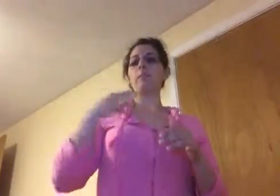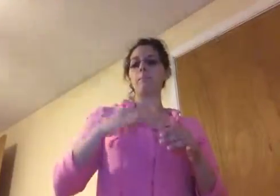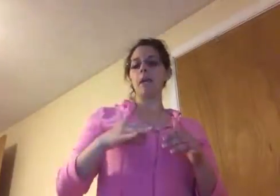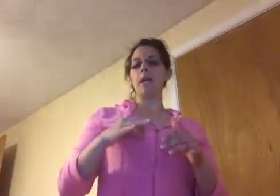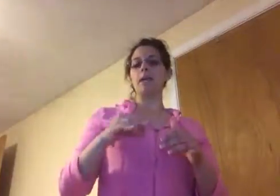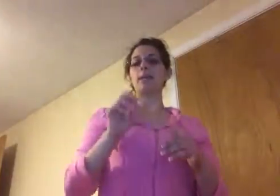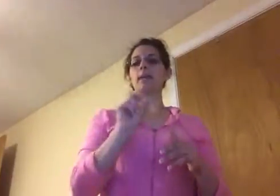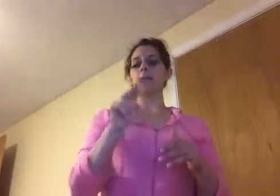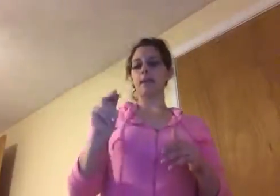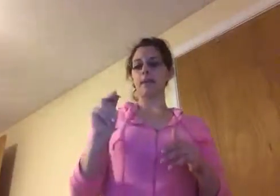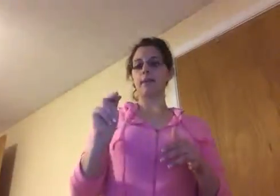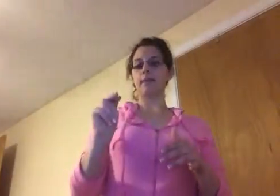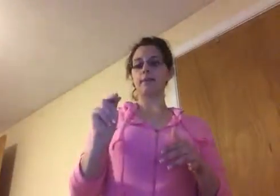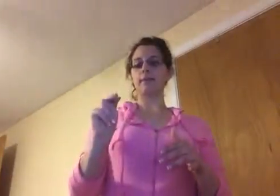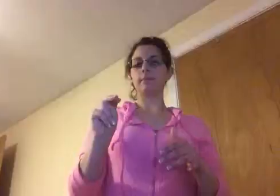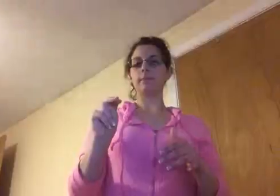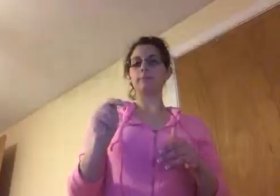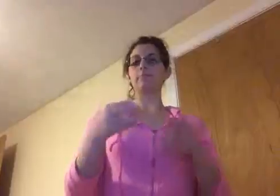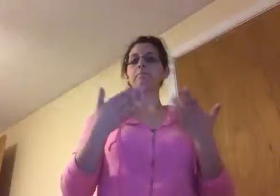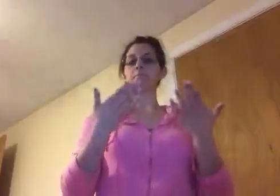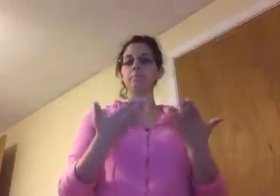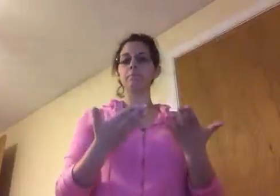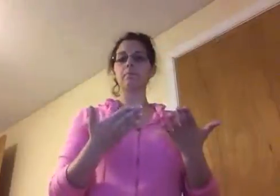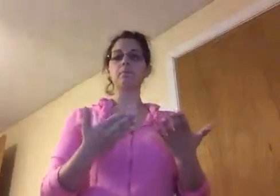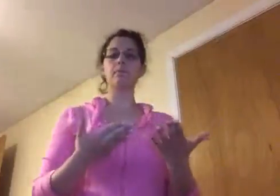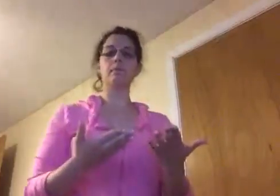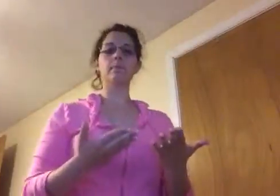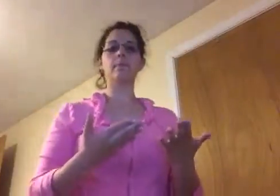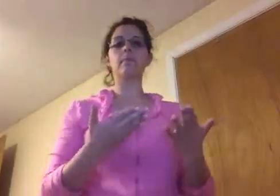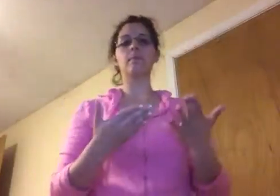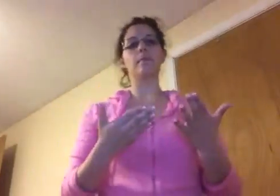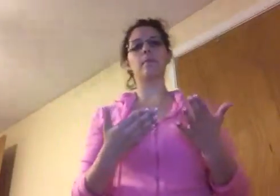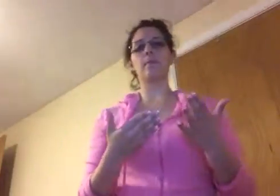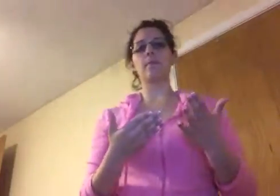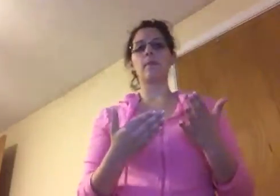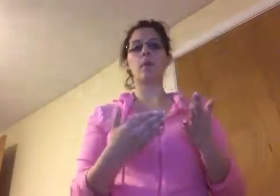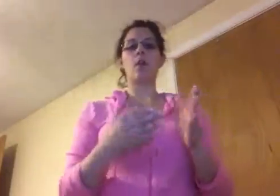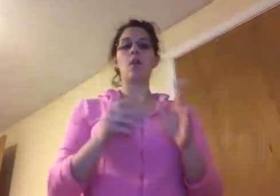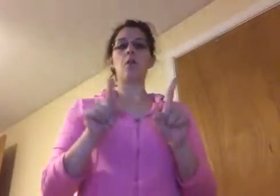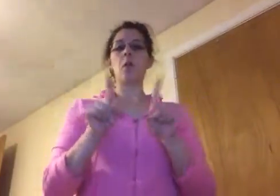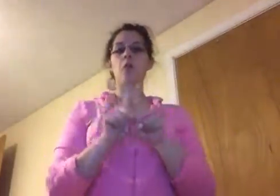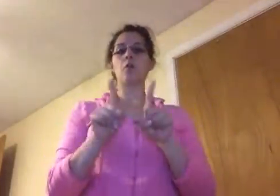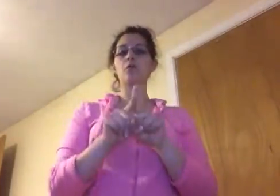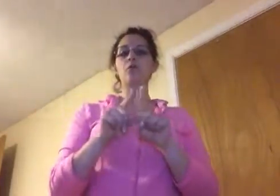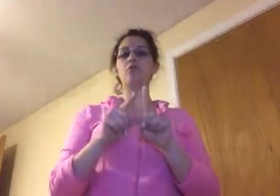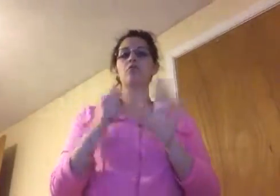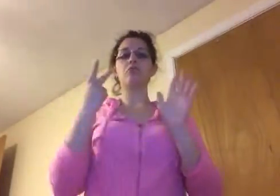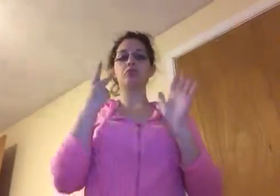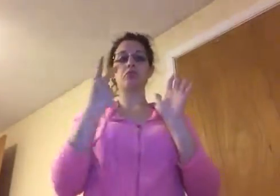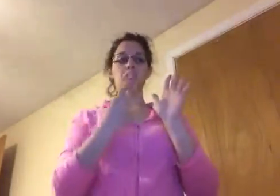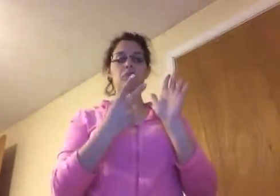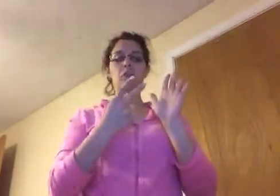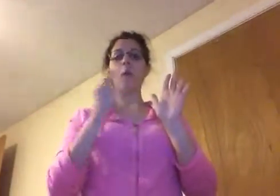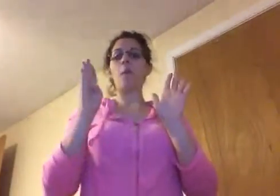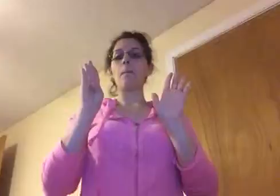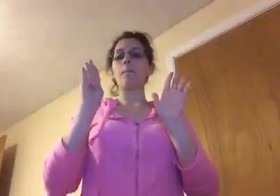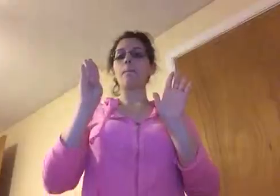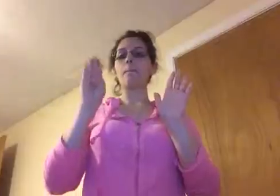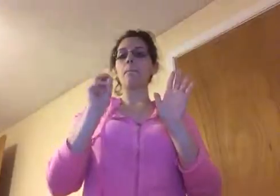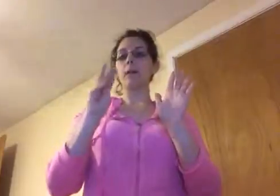Right? So, to get a better look, we see the modern-day state of Massachusetts. We see the initial settlement at Plymouth,